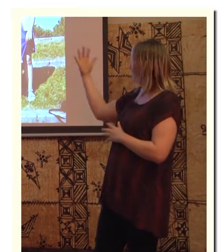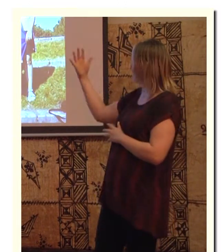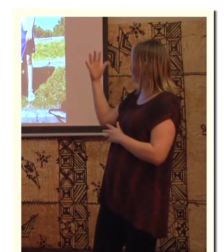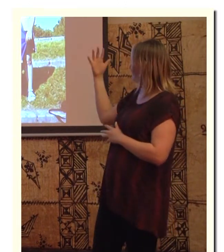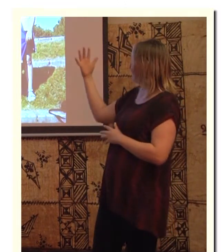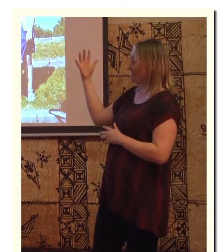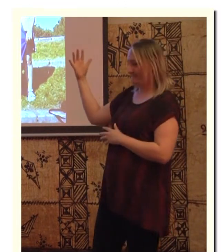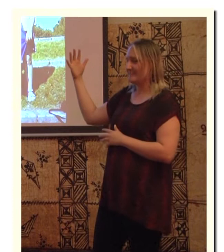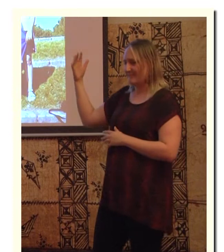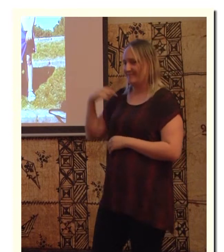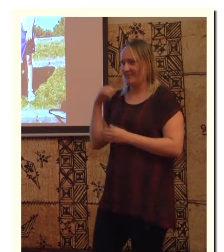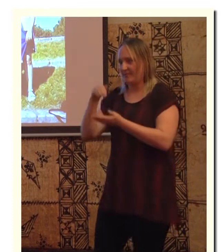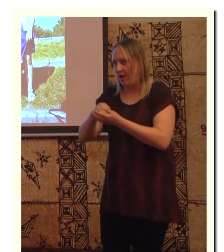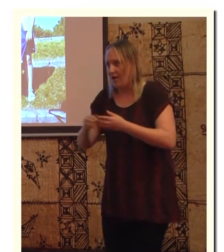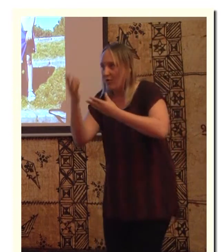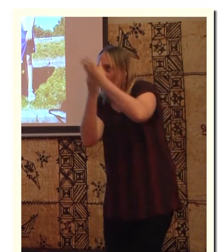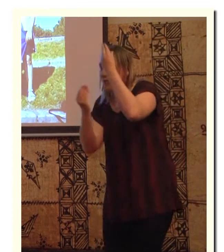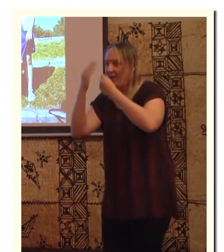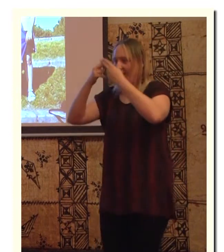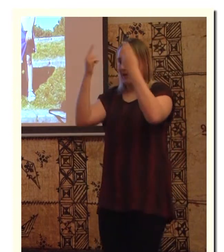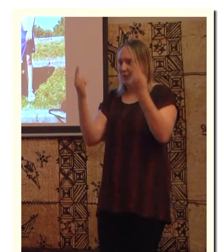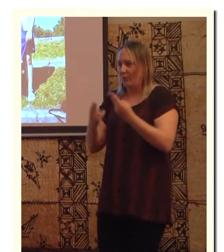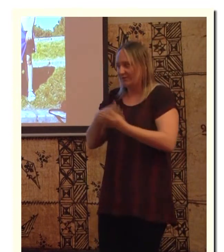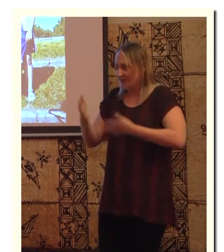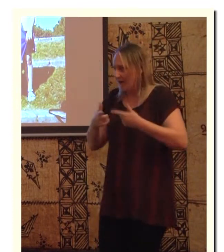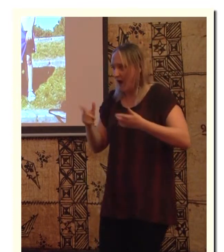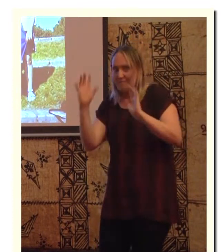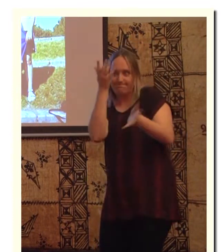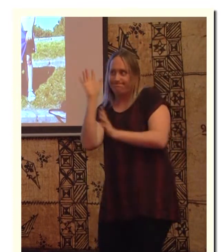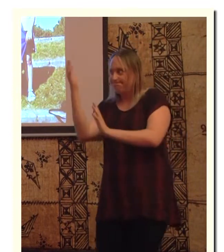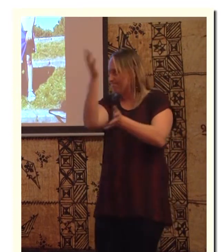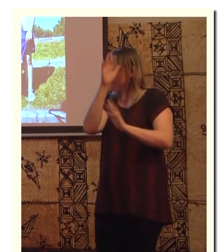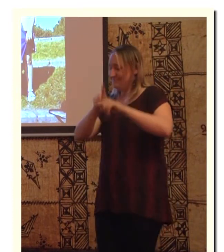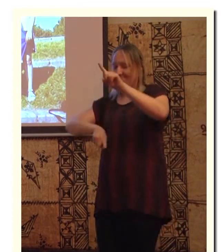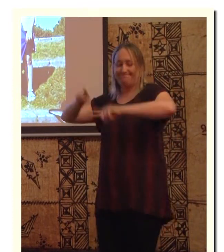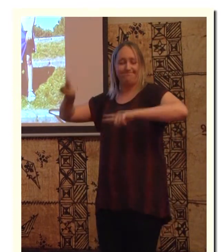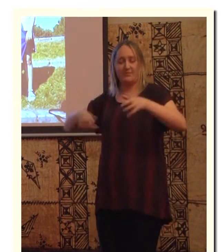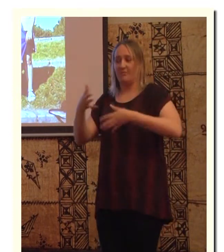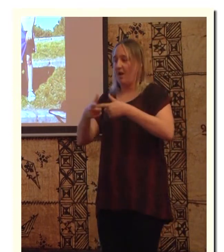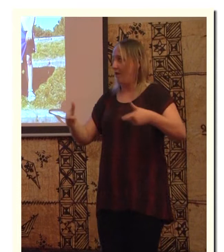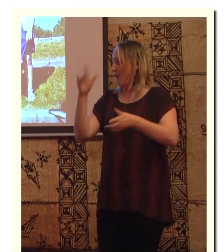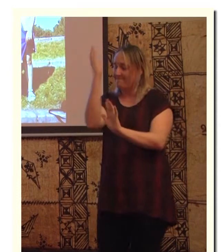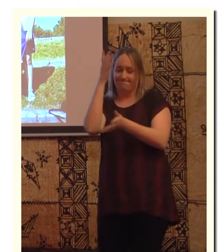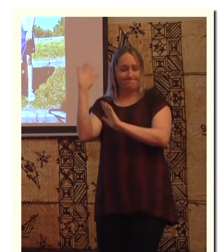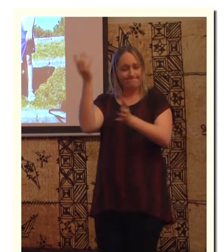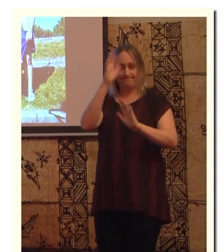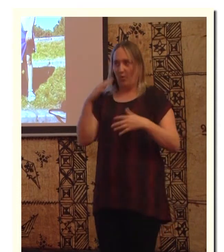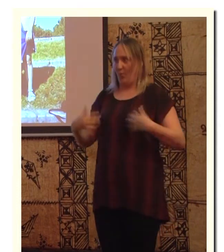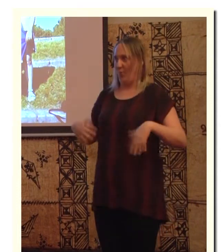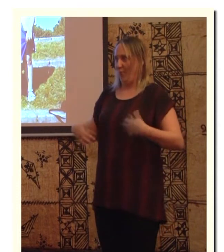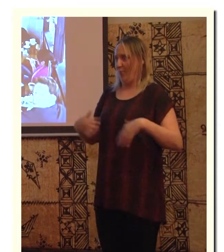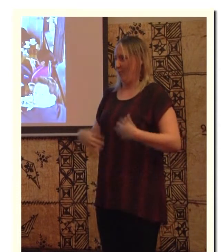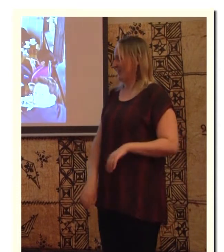youth camp. This is the New Zealand contingent, five of us, and we learned international sign so that we could communicate